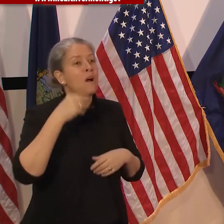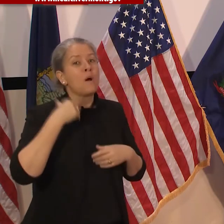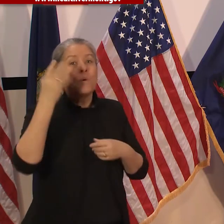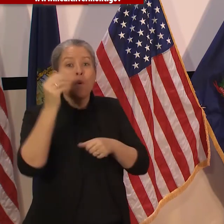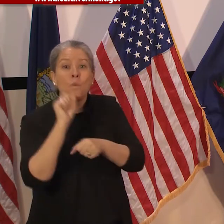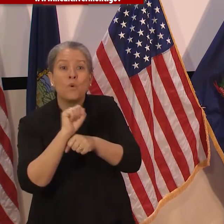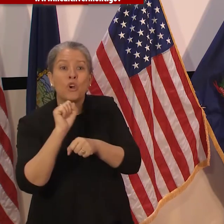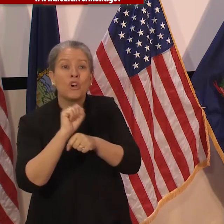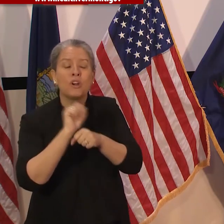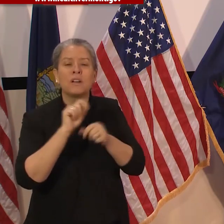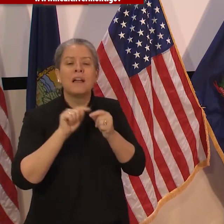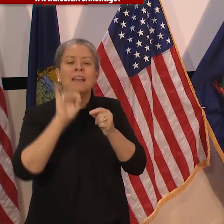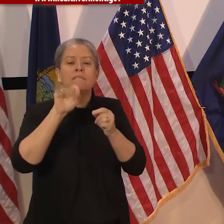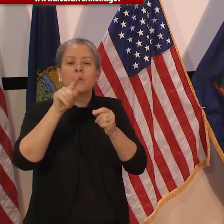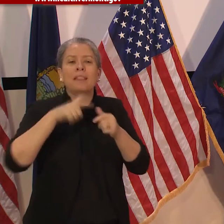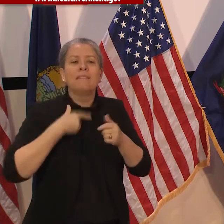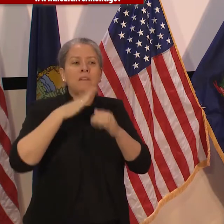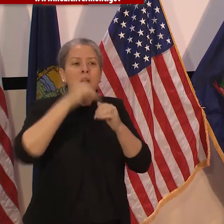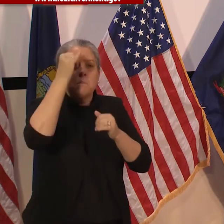border.